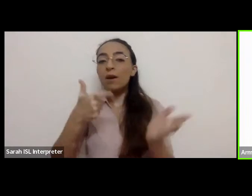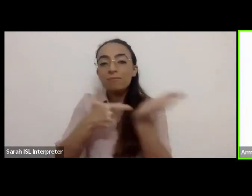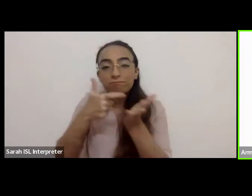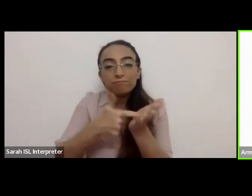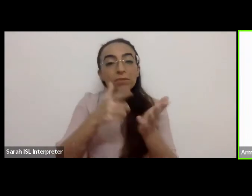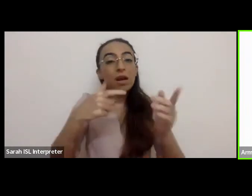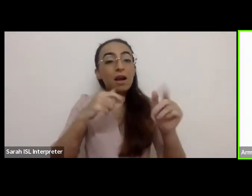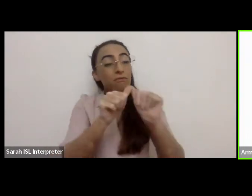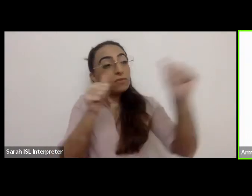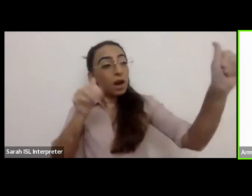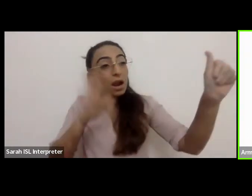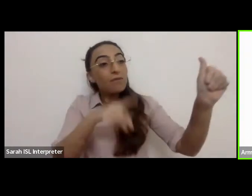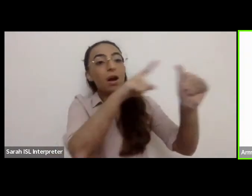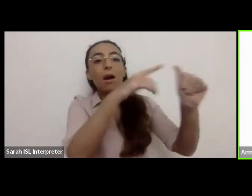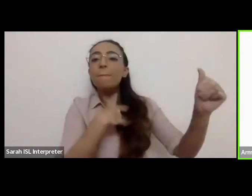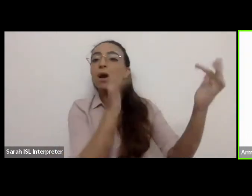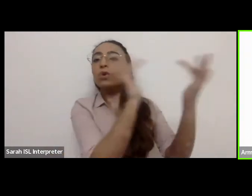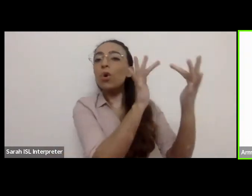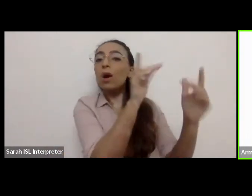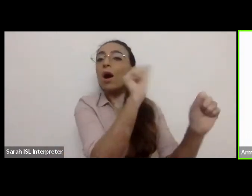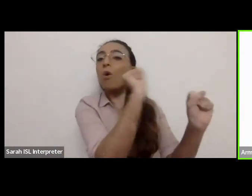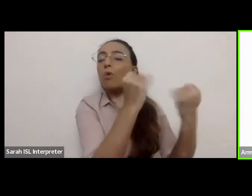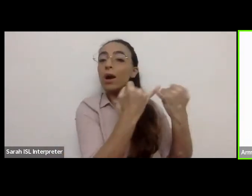of India.